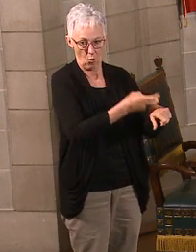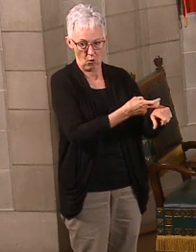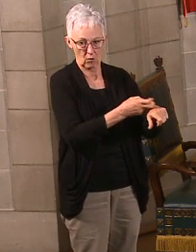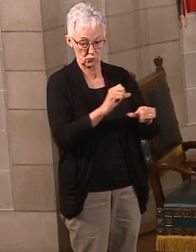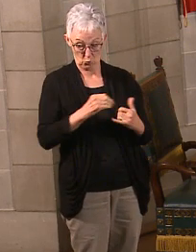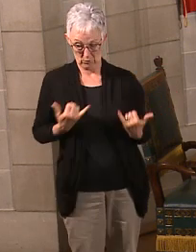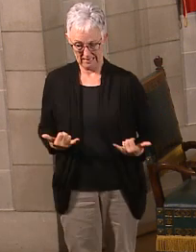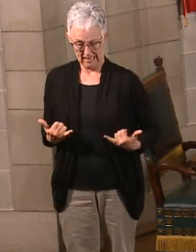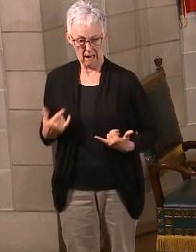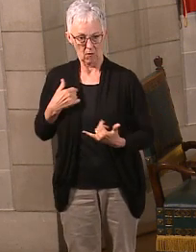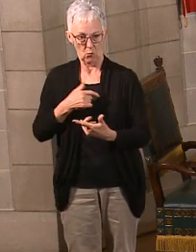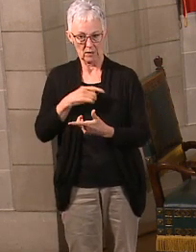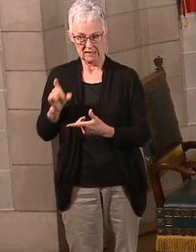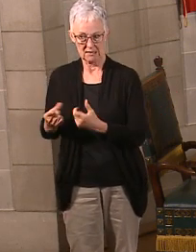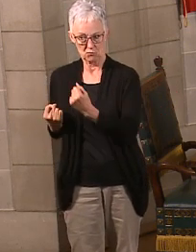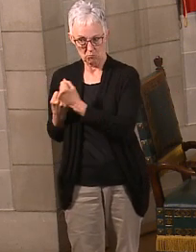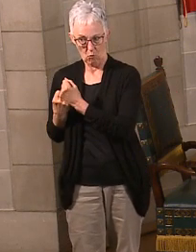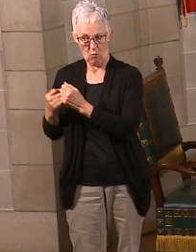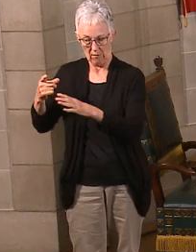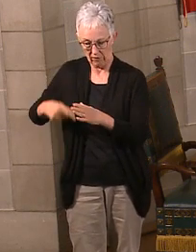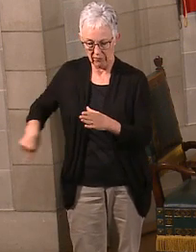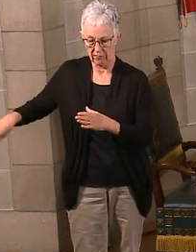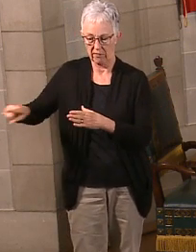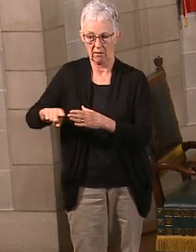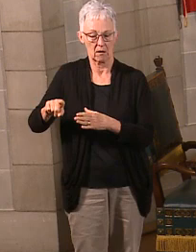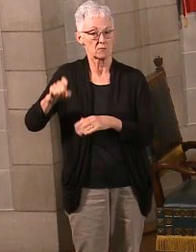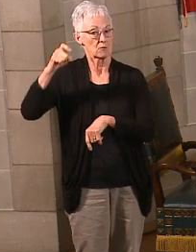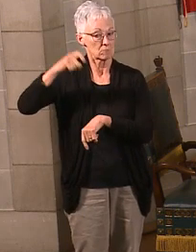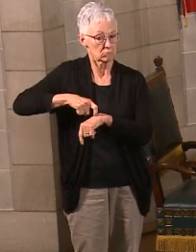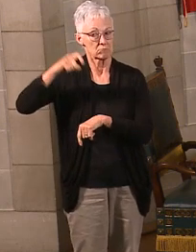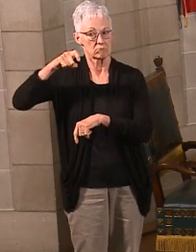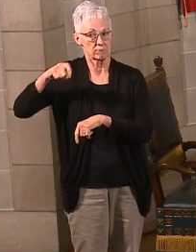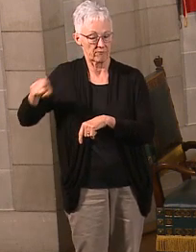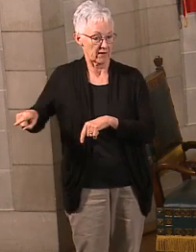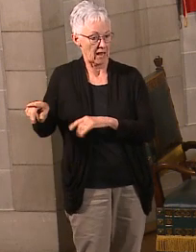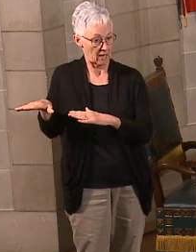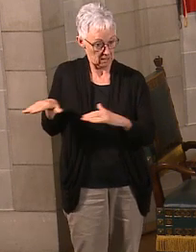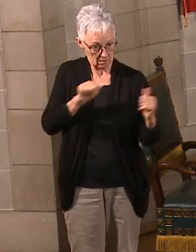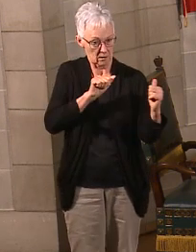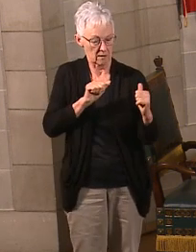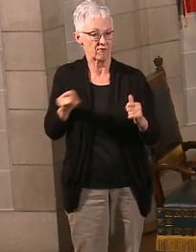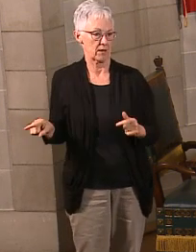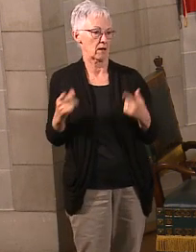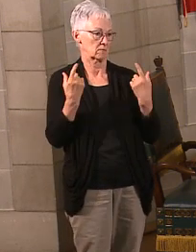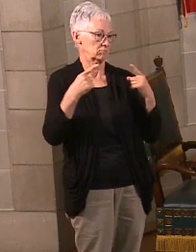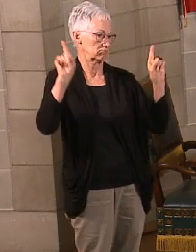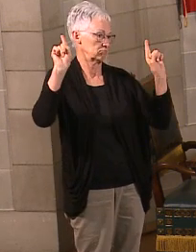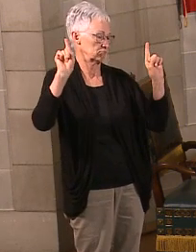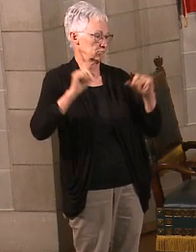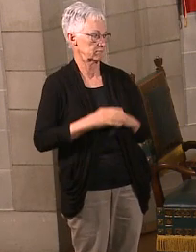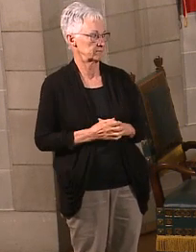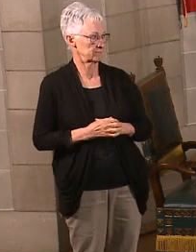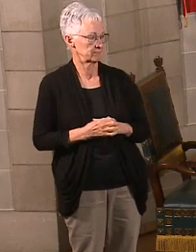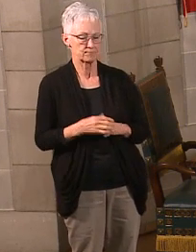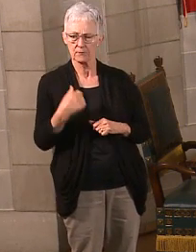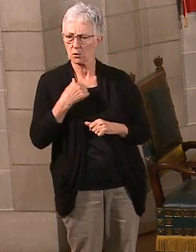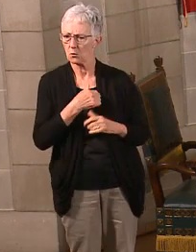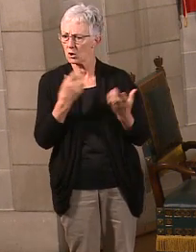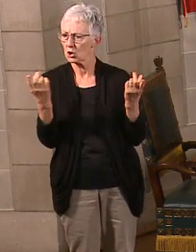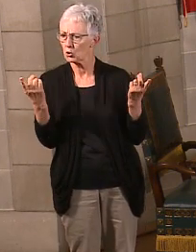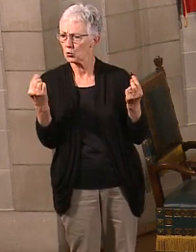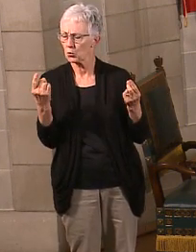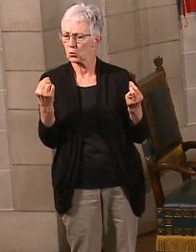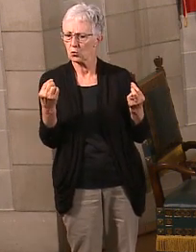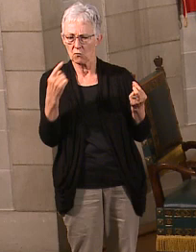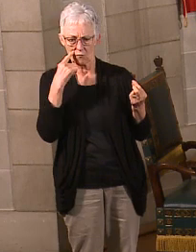to be successful when they return. So what have we been doing to flatten the curve with COVID-19? So